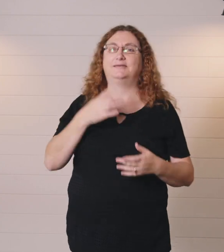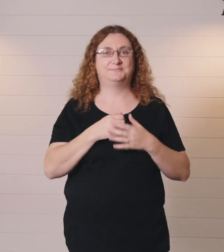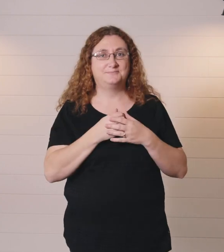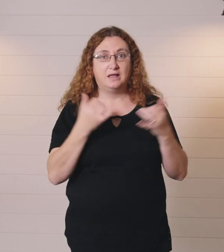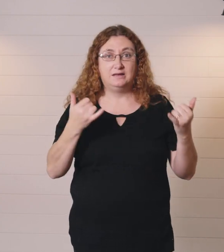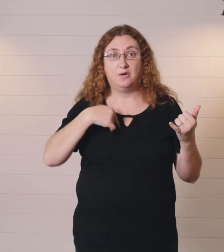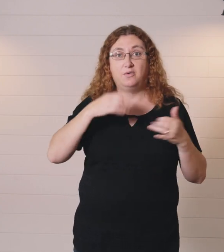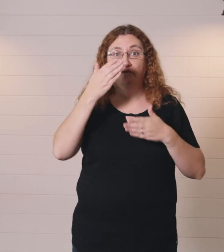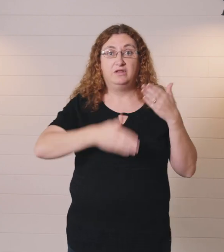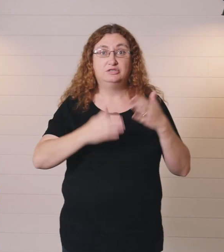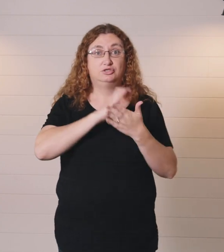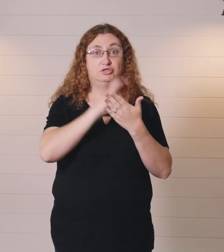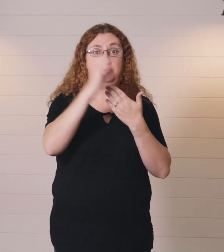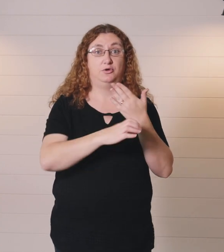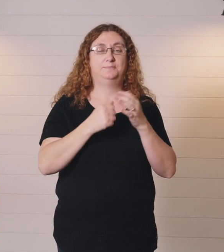We've got to finish the chapter.